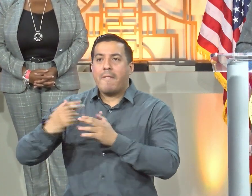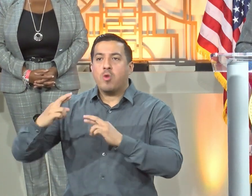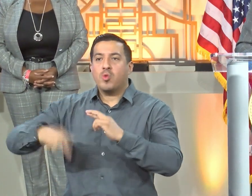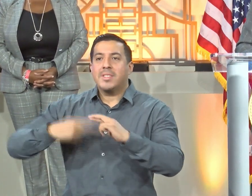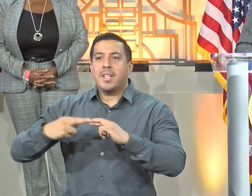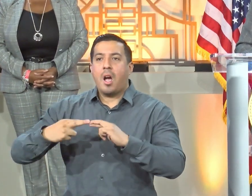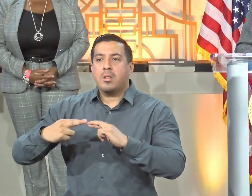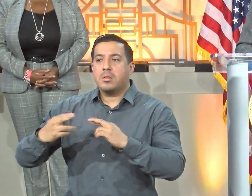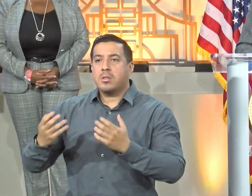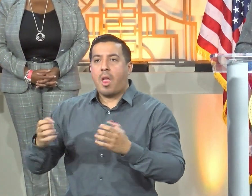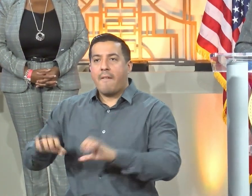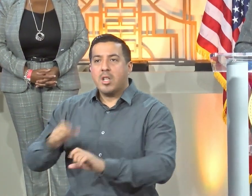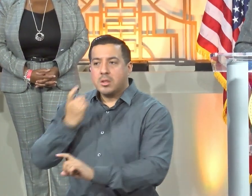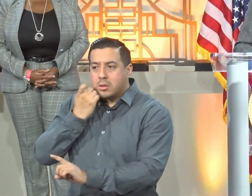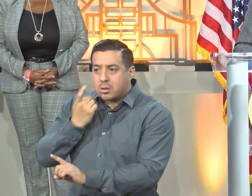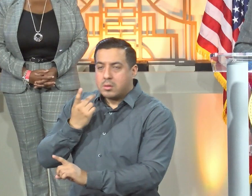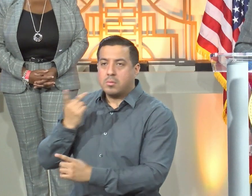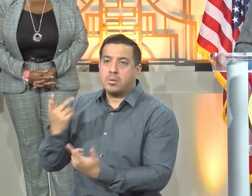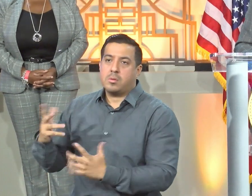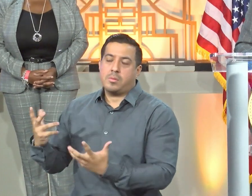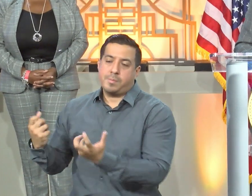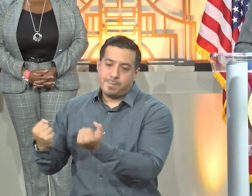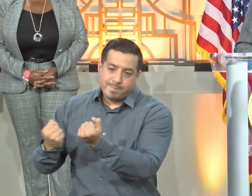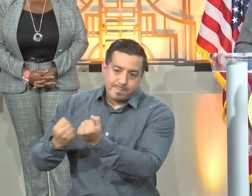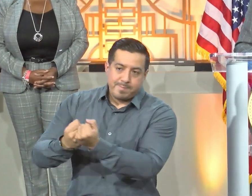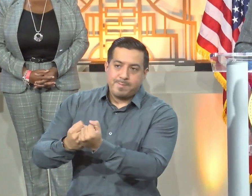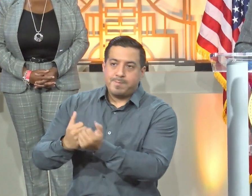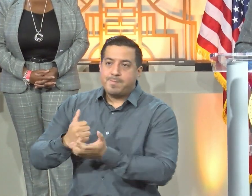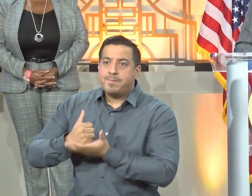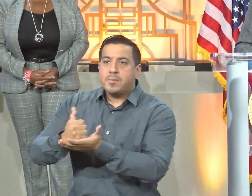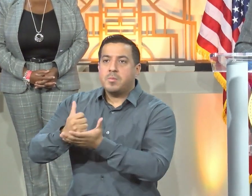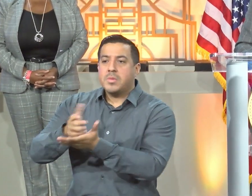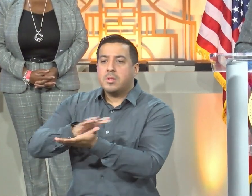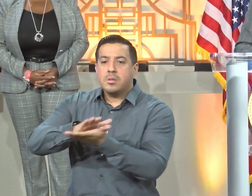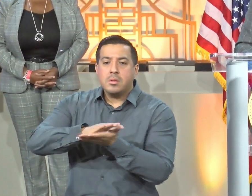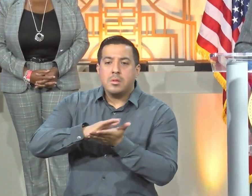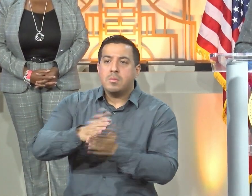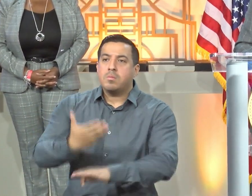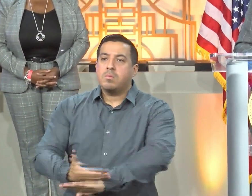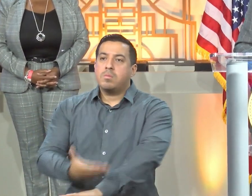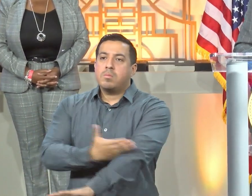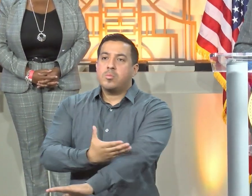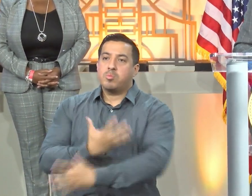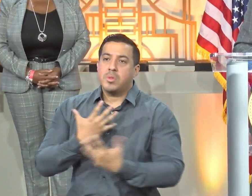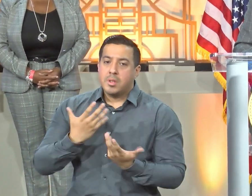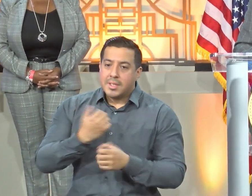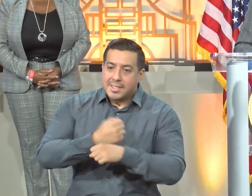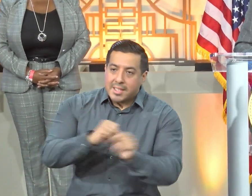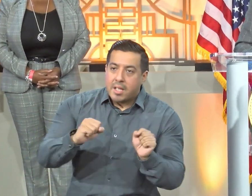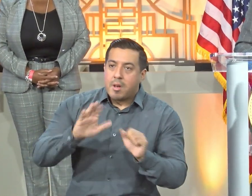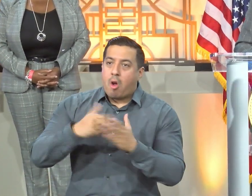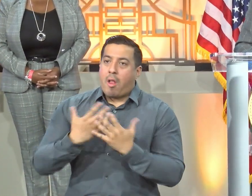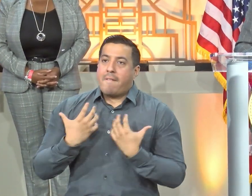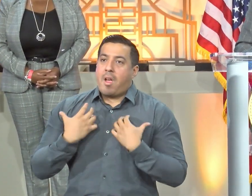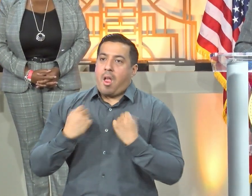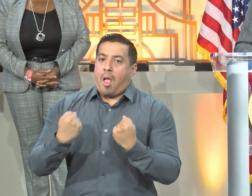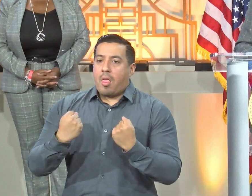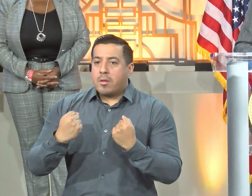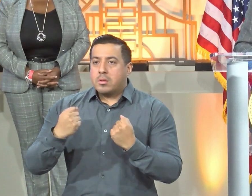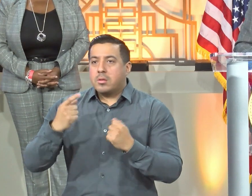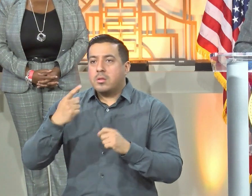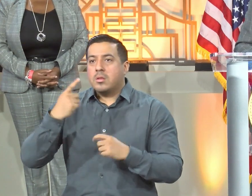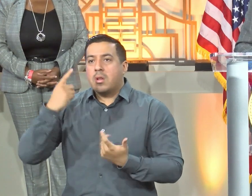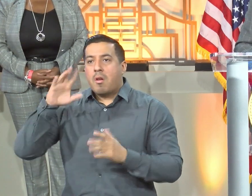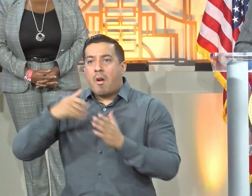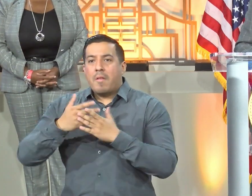efforts. Recently, he has been instrumental in helping us clean and improve safety and health measures in the